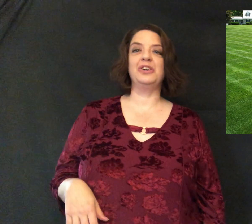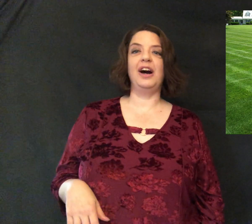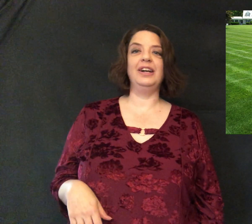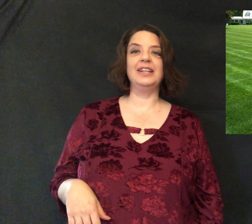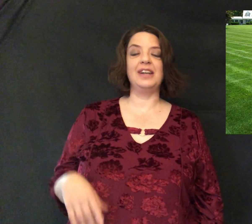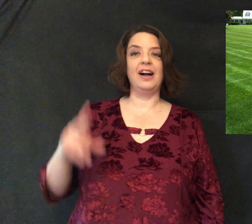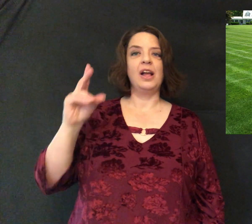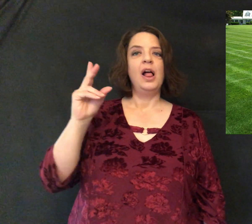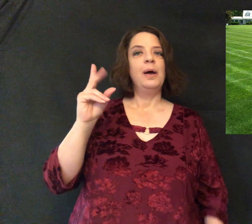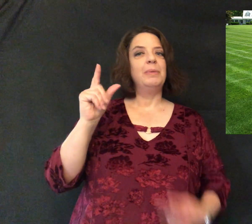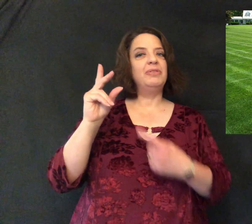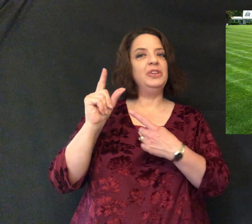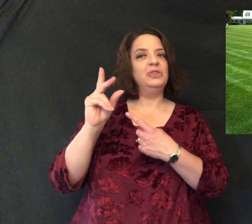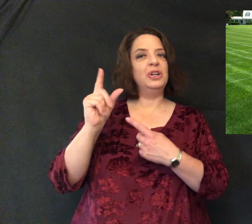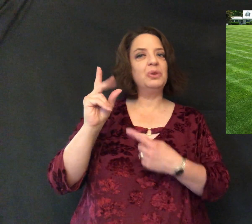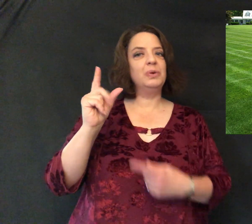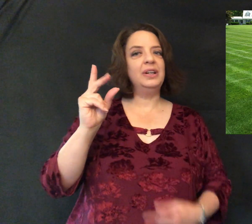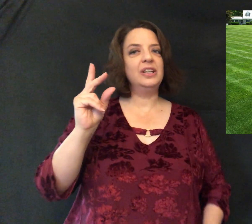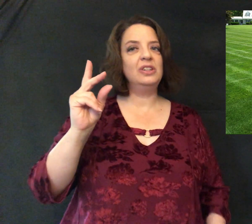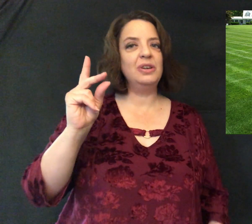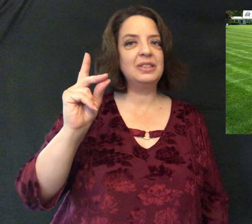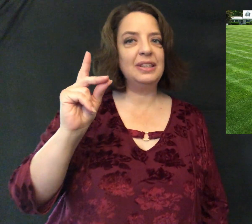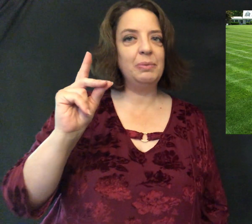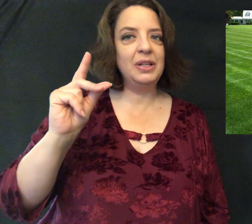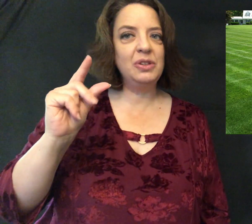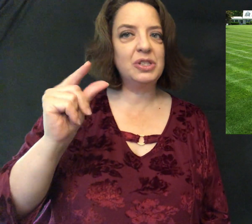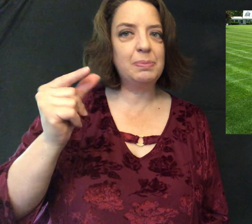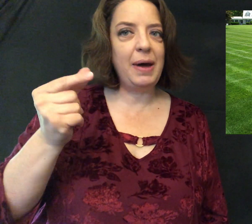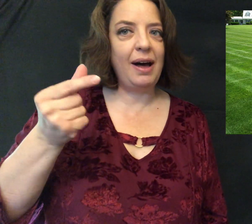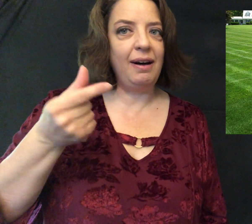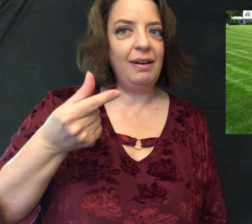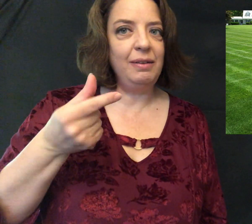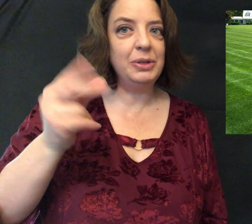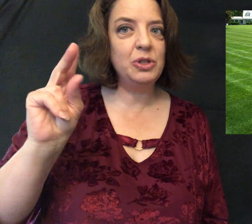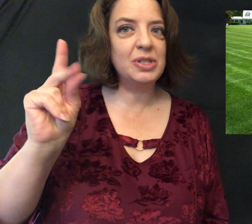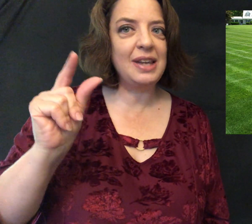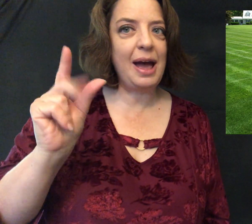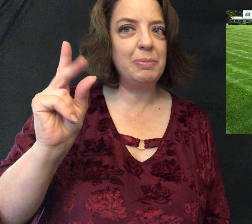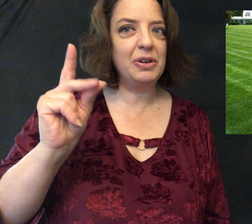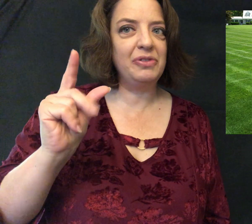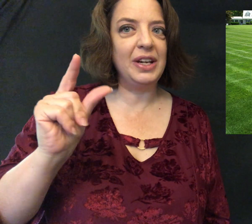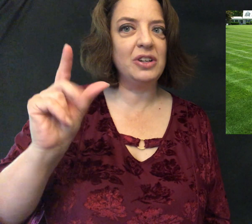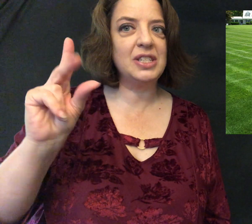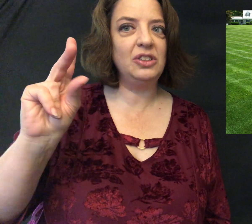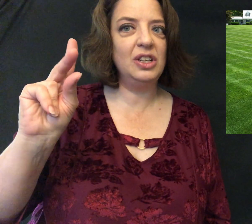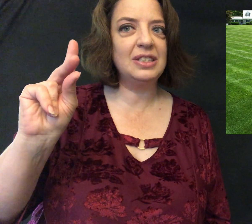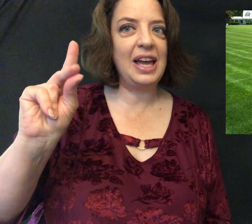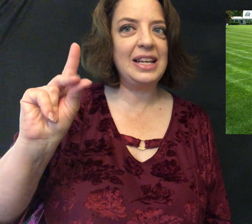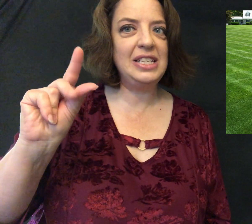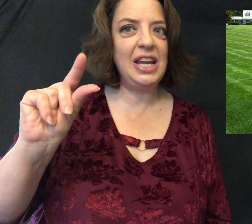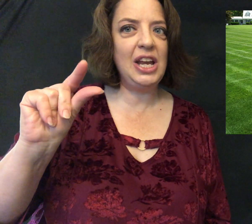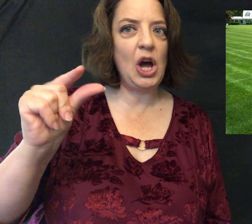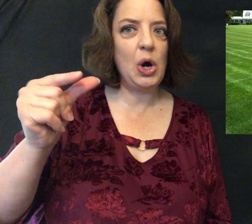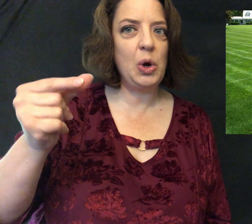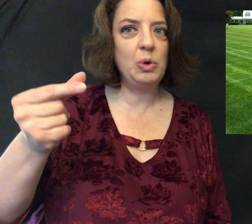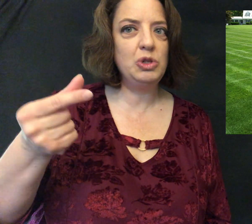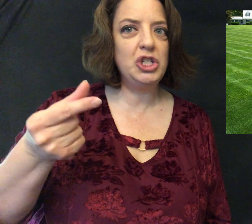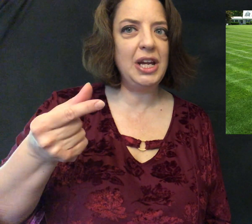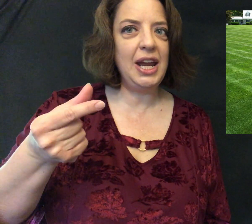calling a dog. But if you look really closely when you snap your fingers, it looks like D-O-G.